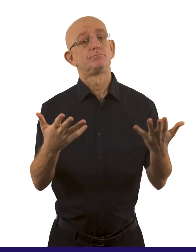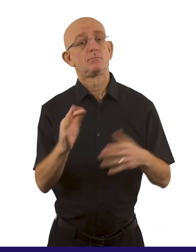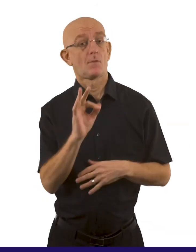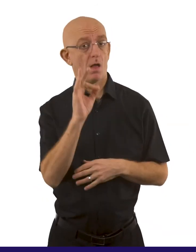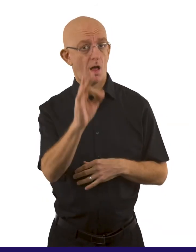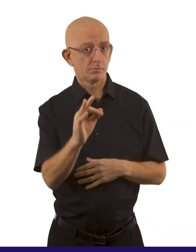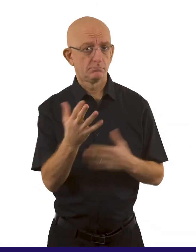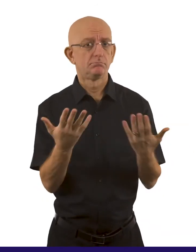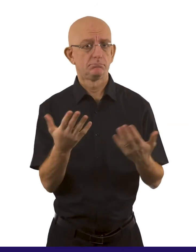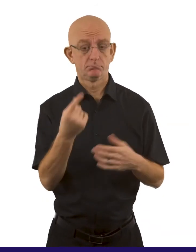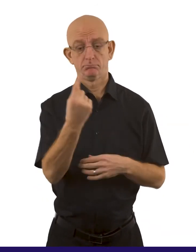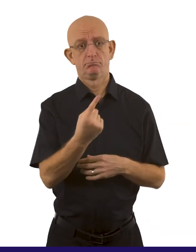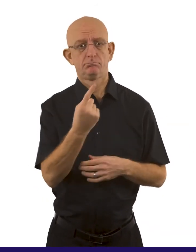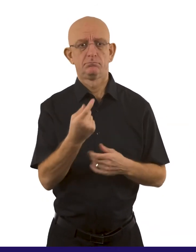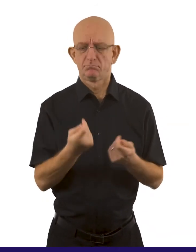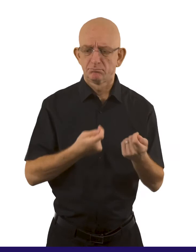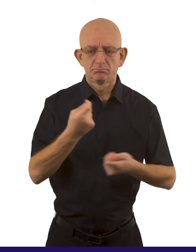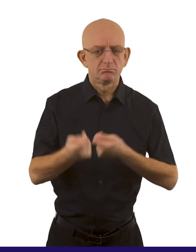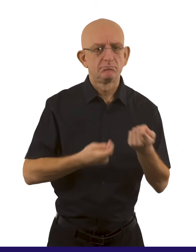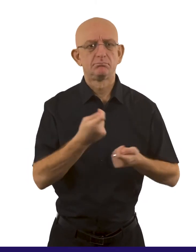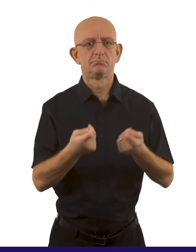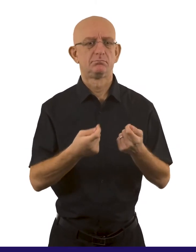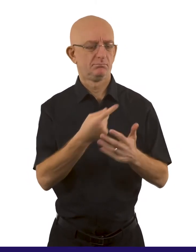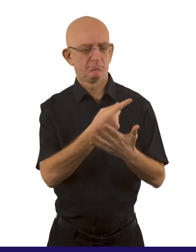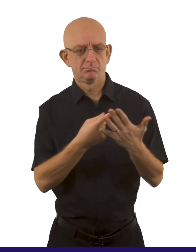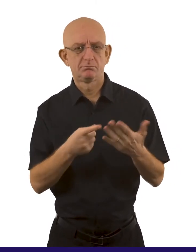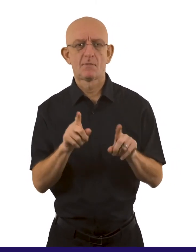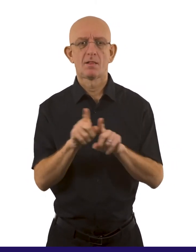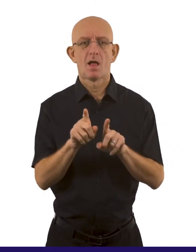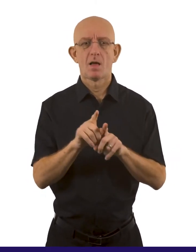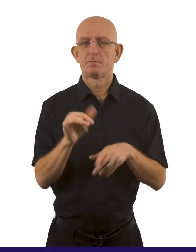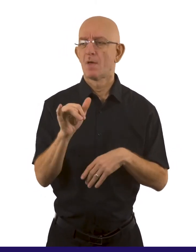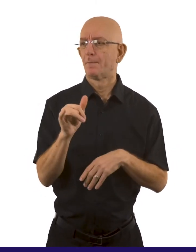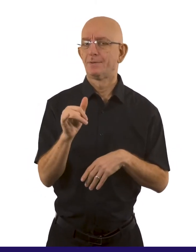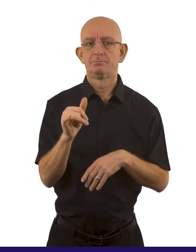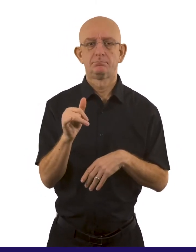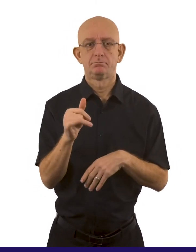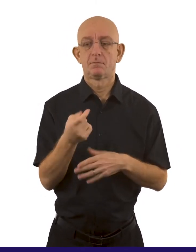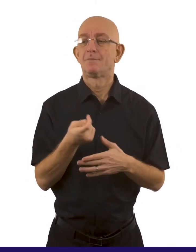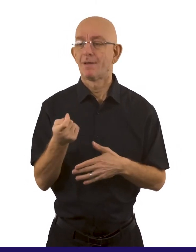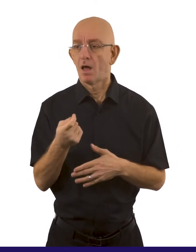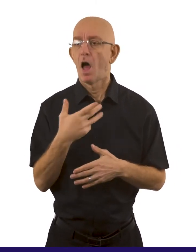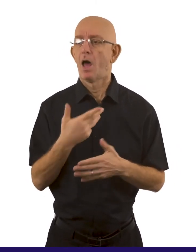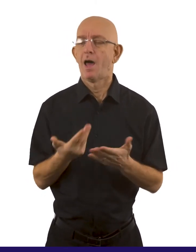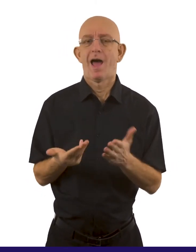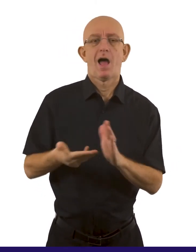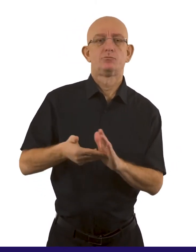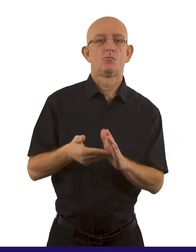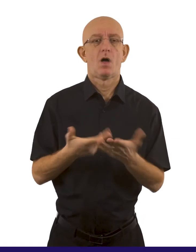Question 28. How do you find paying for your usual living expenses? Open brackets, this includes